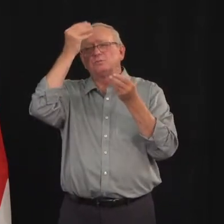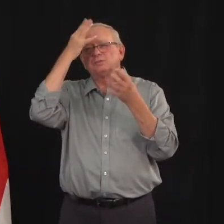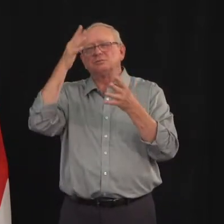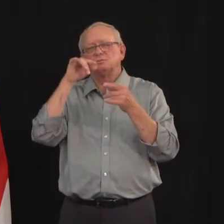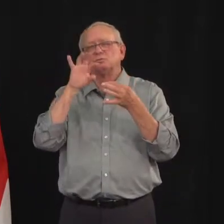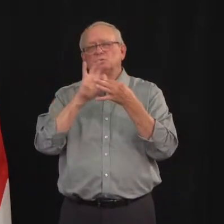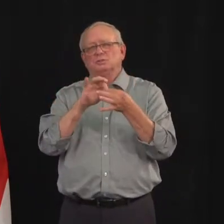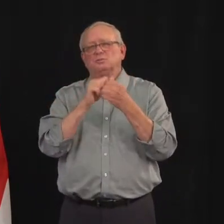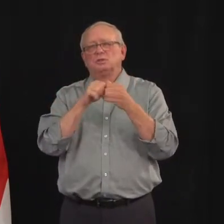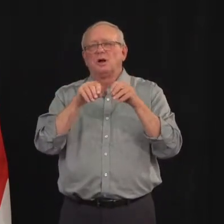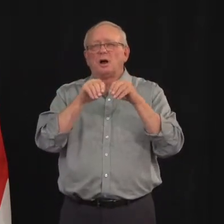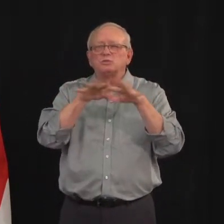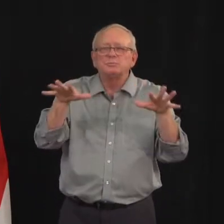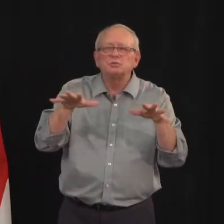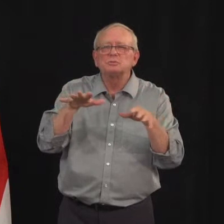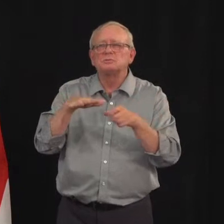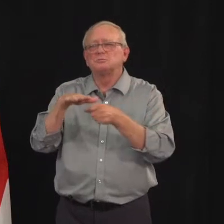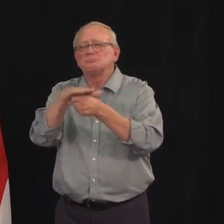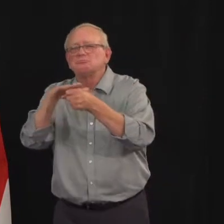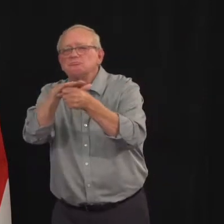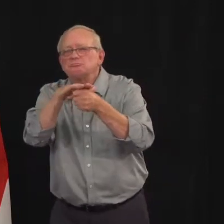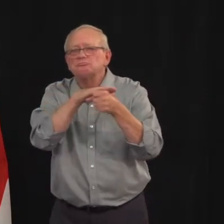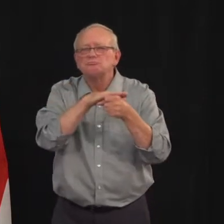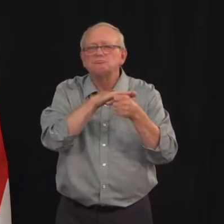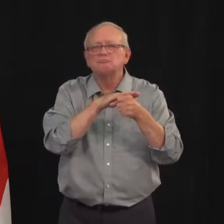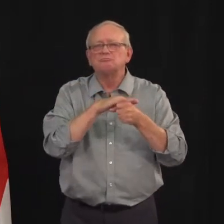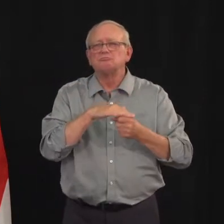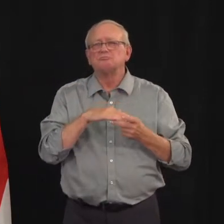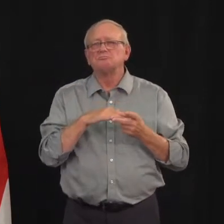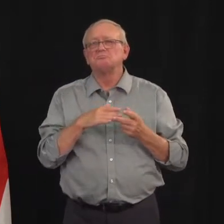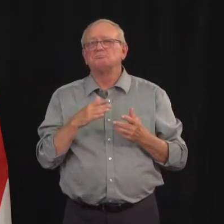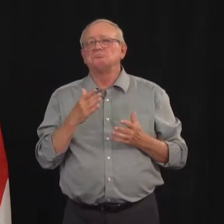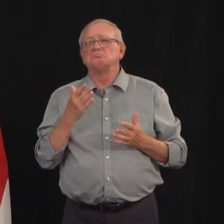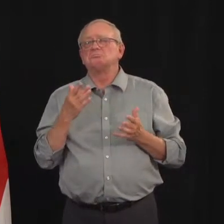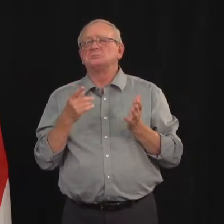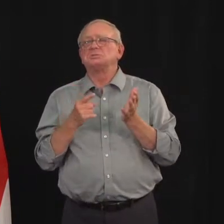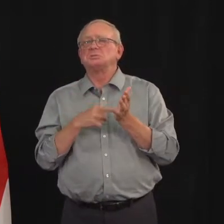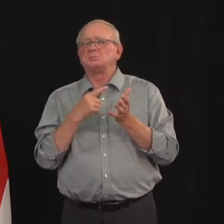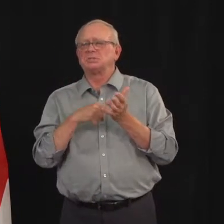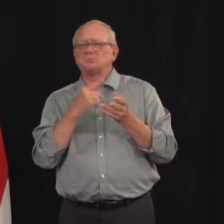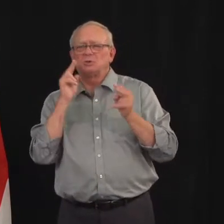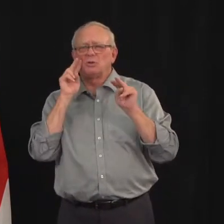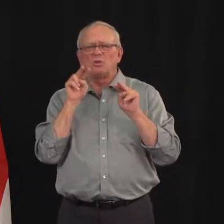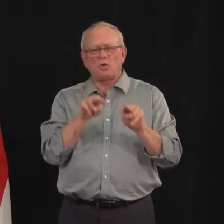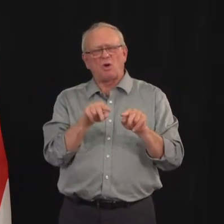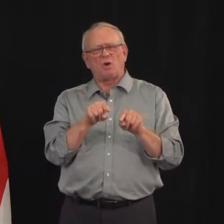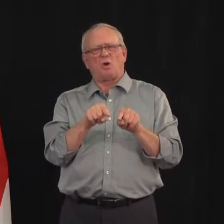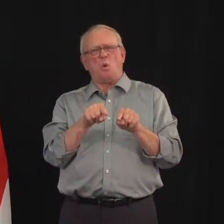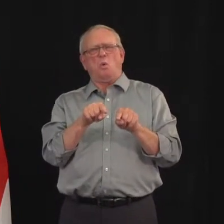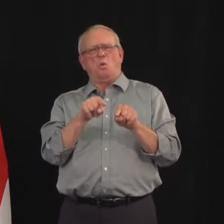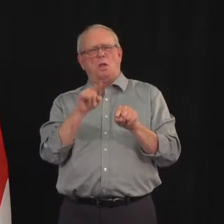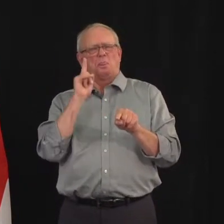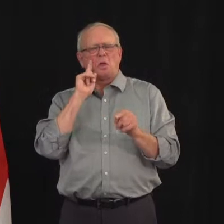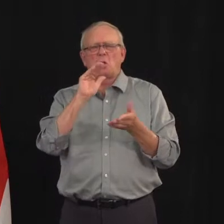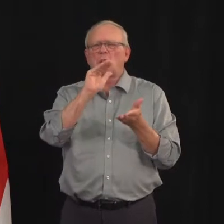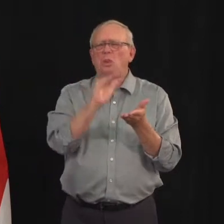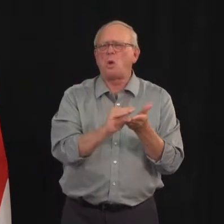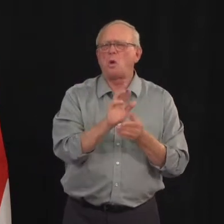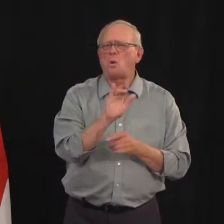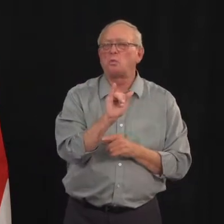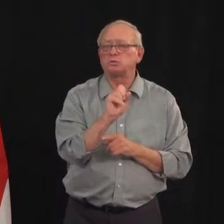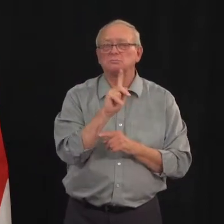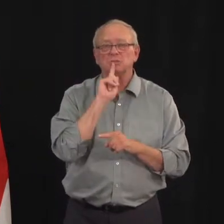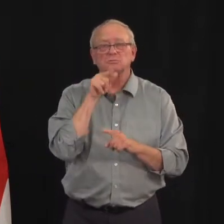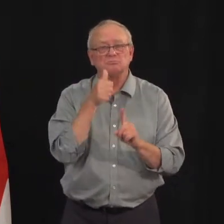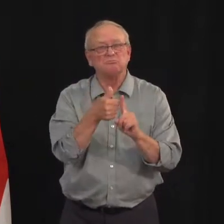where we think an activity is actually low risk, but it's actually being linked to a lot of cases? And then just on testing, early on in the pandemic,